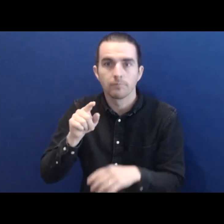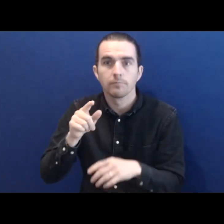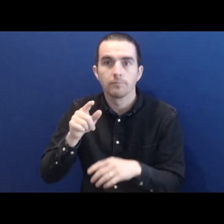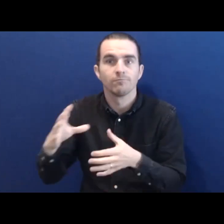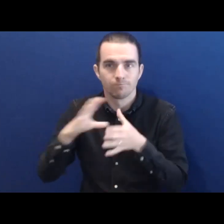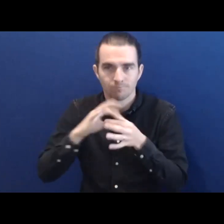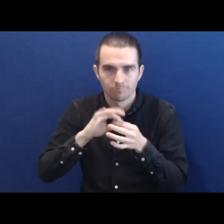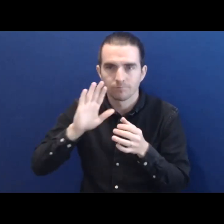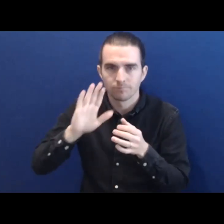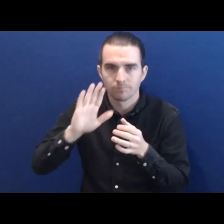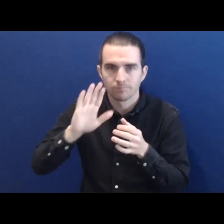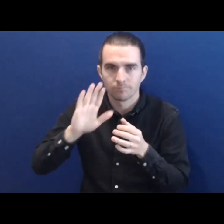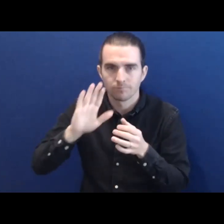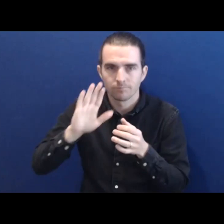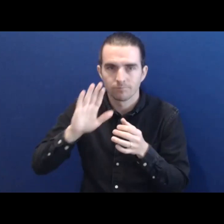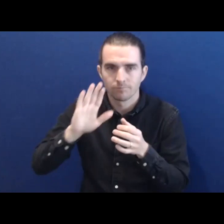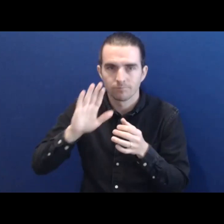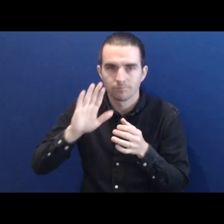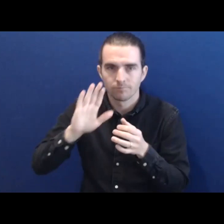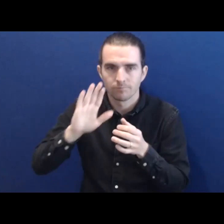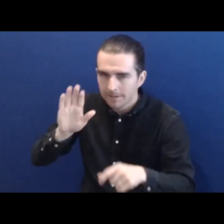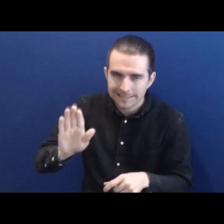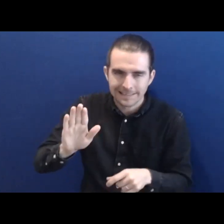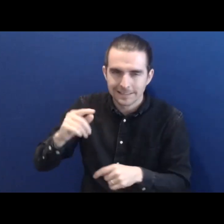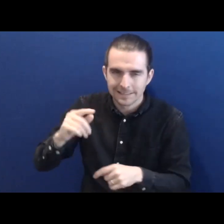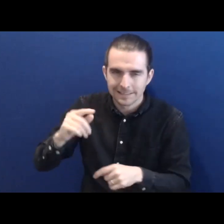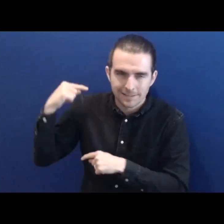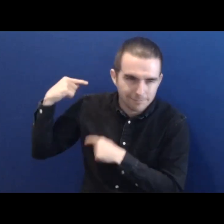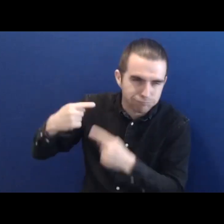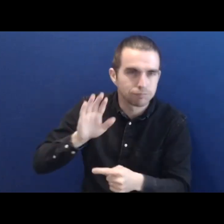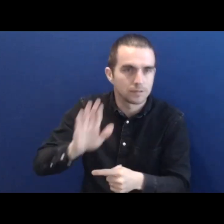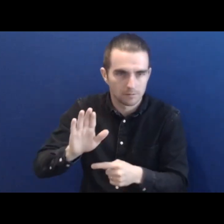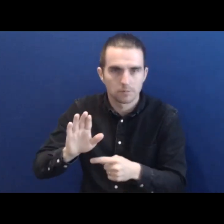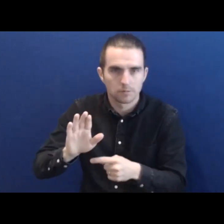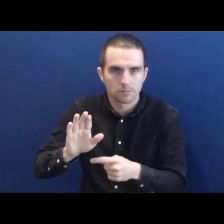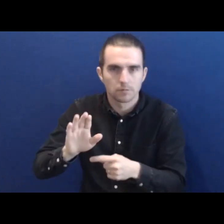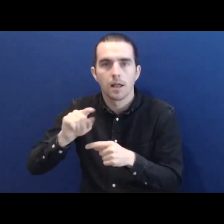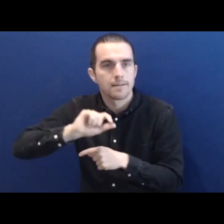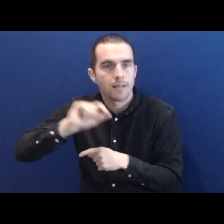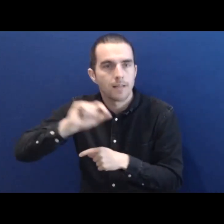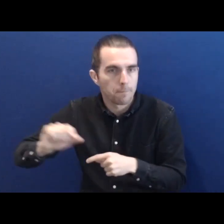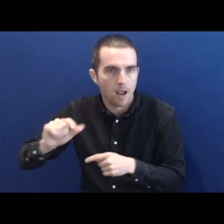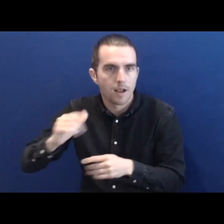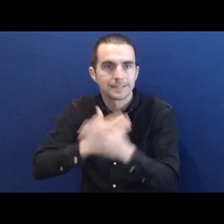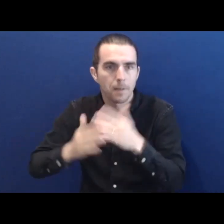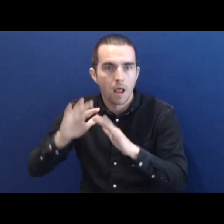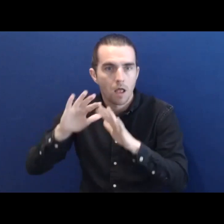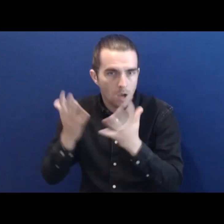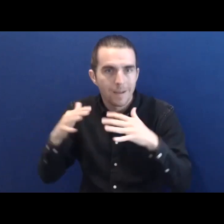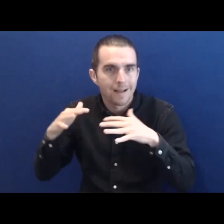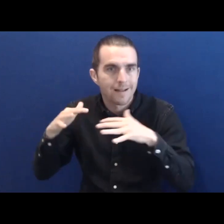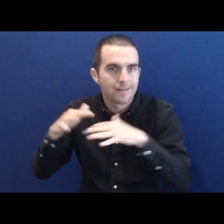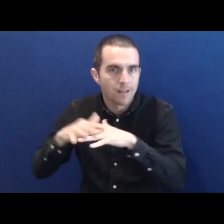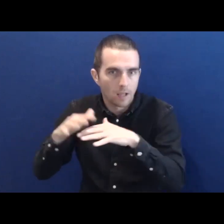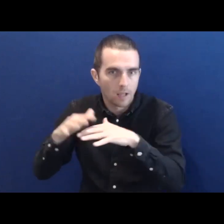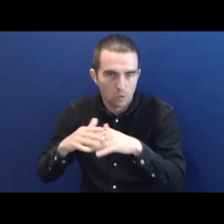And we have Deborah Leo from Civic Space based in South Africa. So I will give